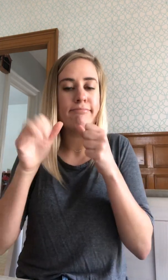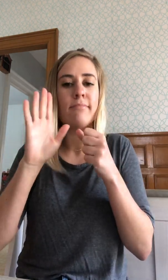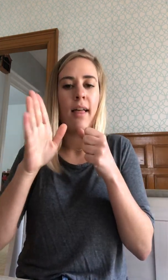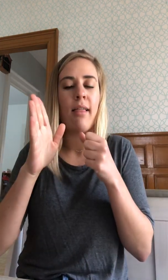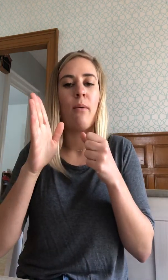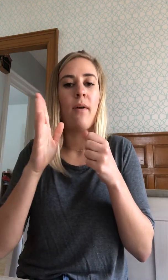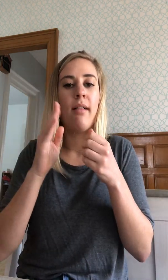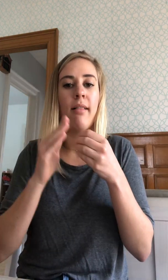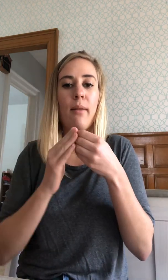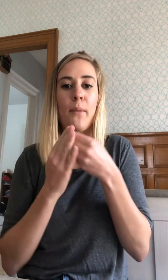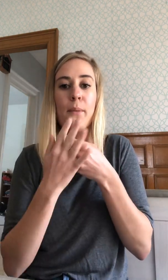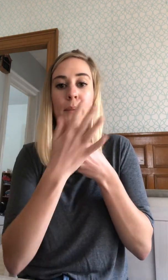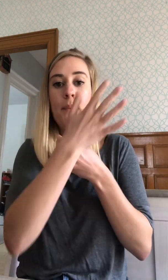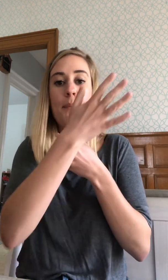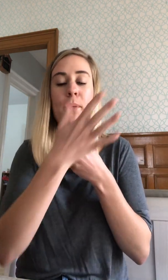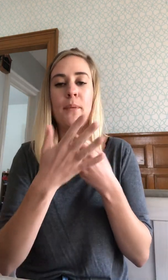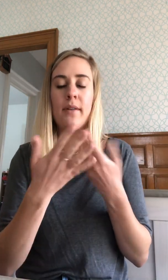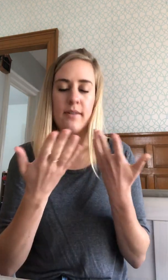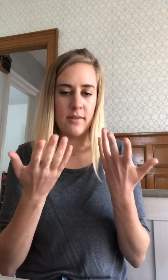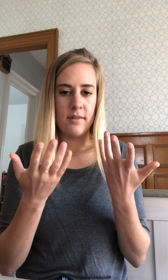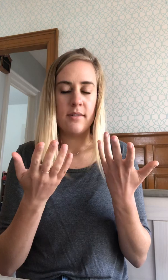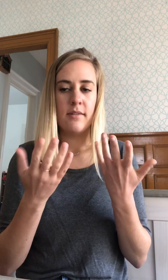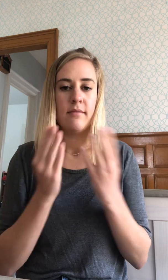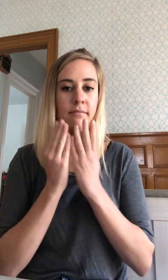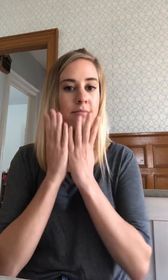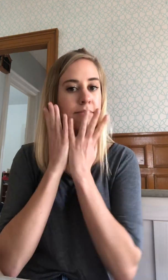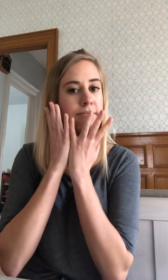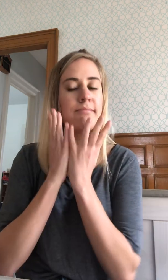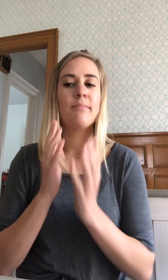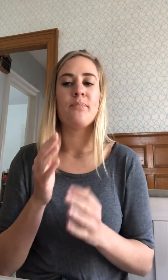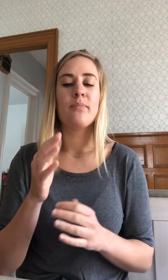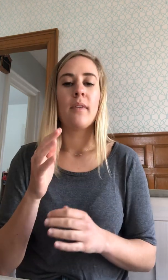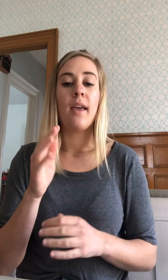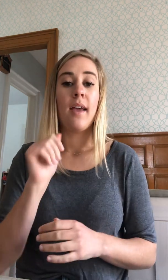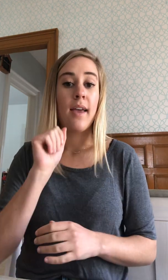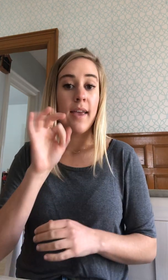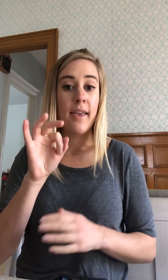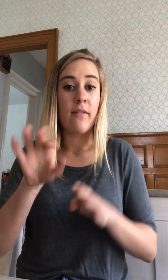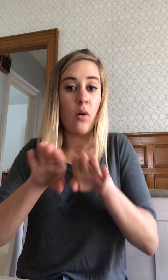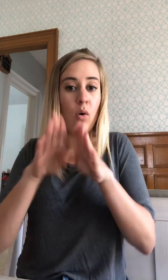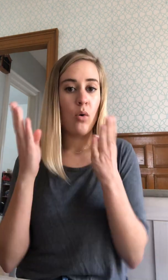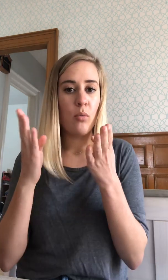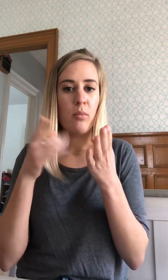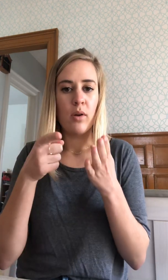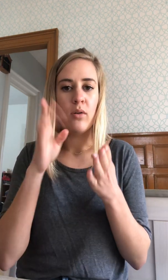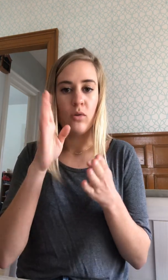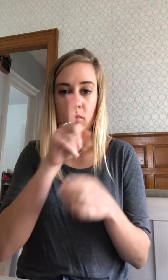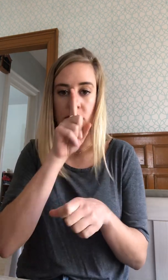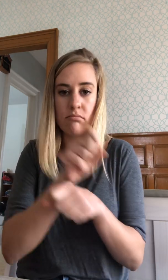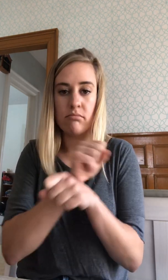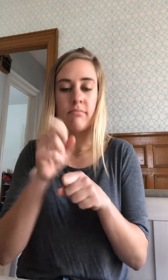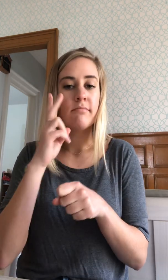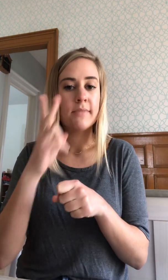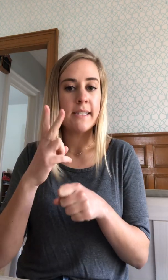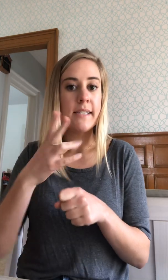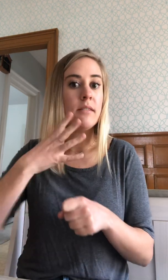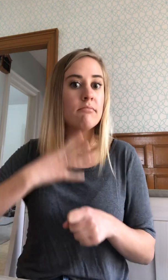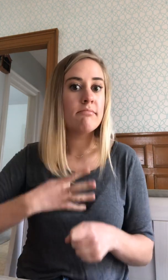tissues. Occasionally, if the fracture is open, you'll see it bleeding from the fracture site, but more commonly, you'll just see bruising or ecchymosis over the